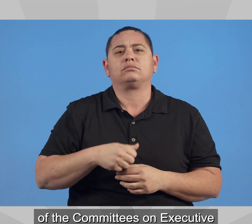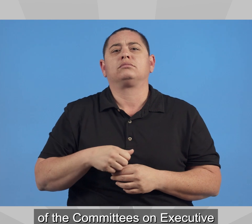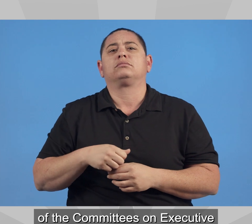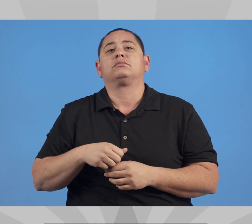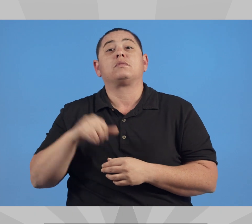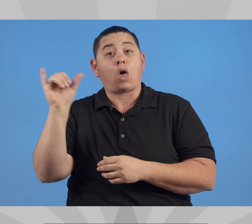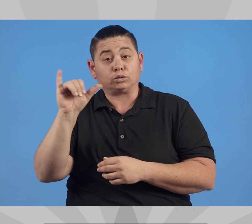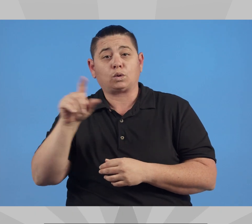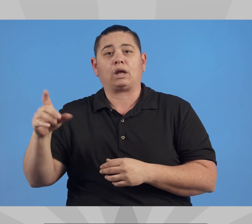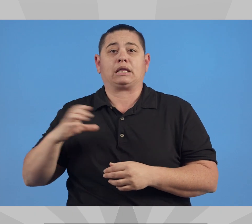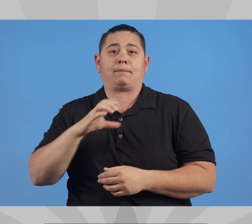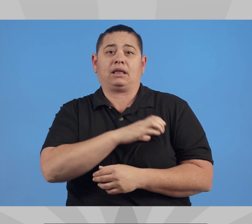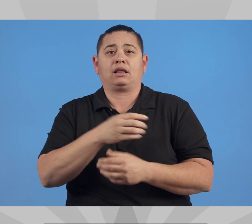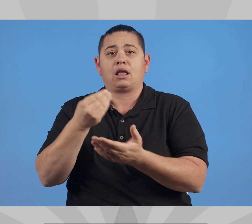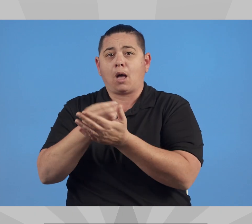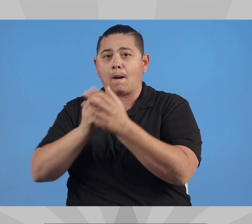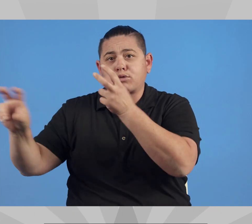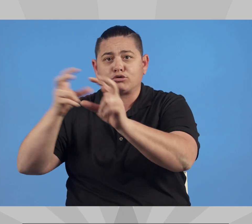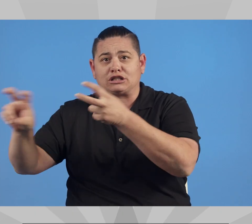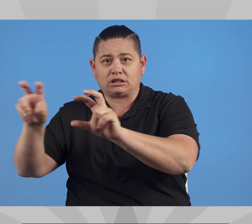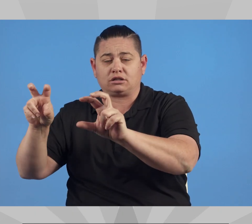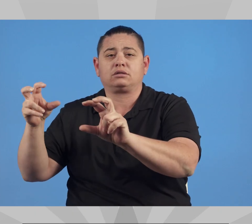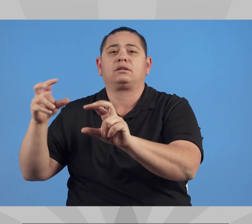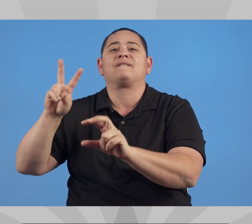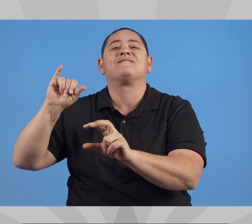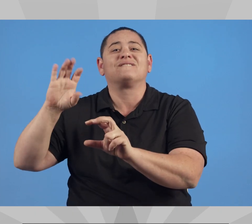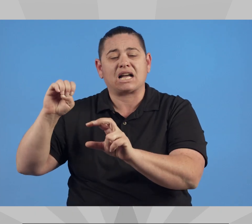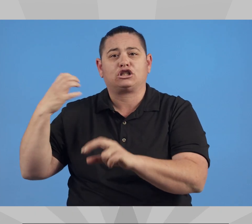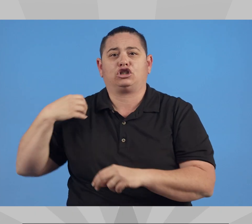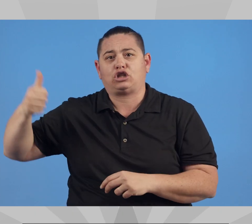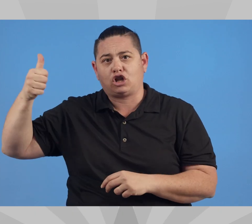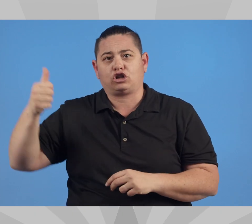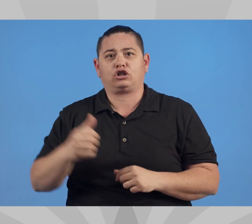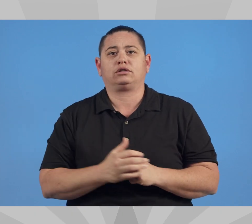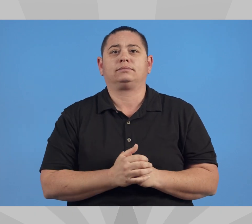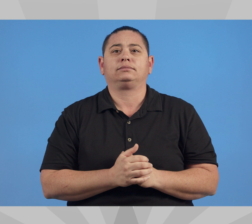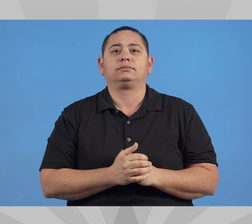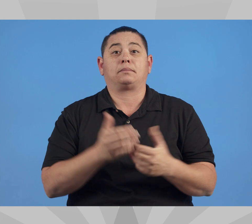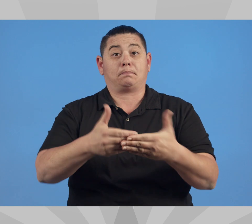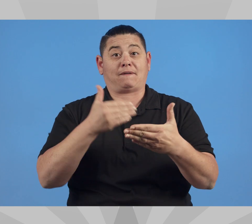Government, as well as the vice chairman of the Committee on Appropriations.